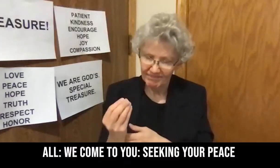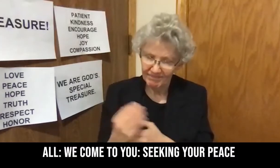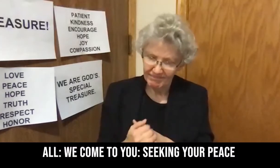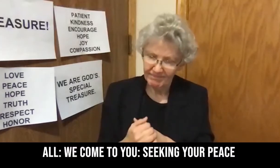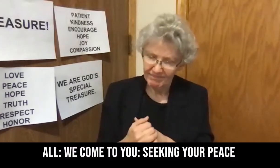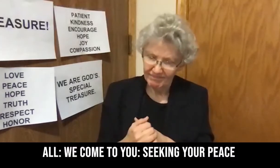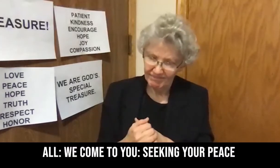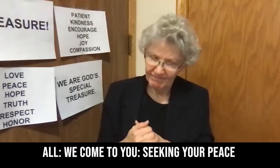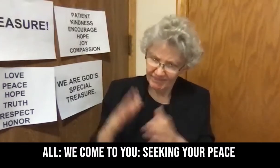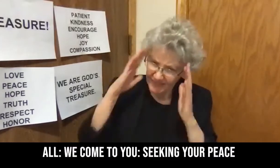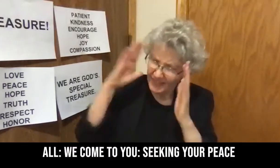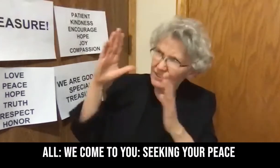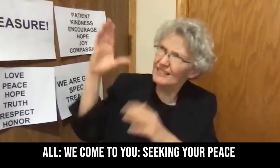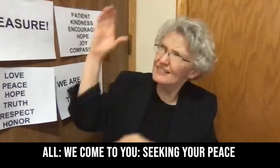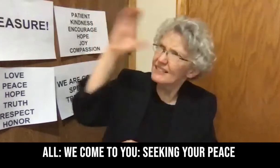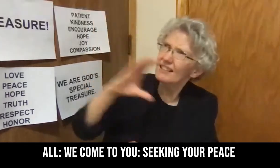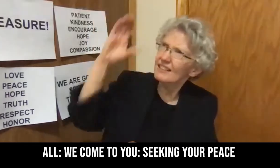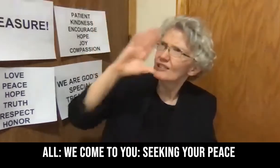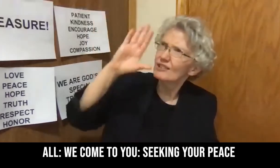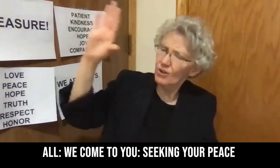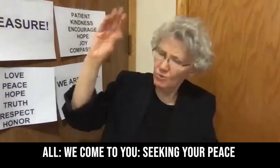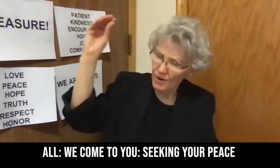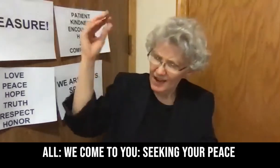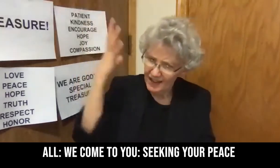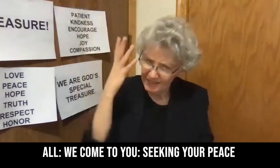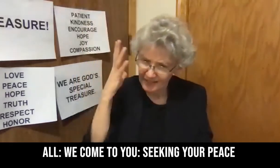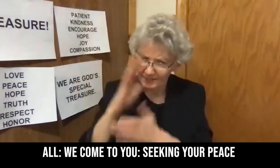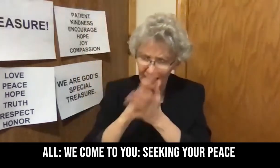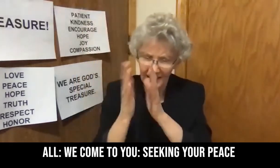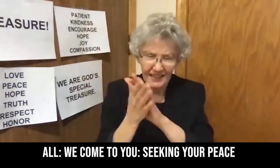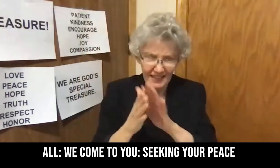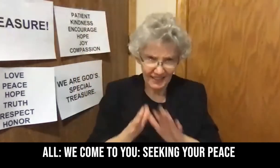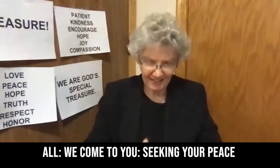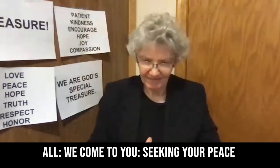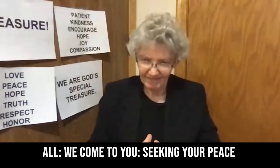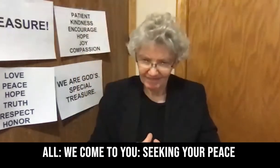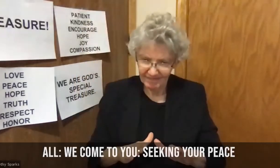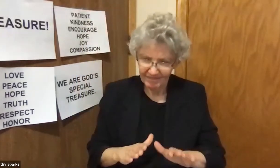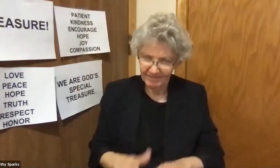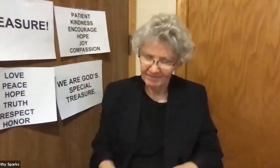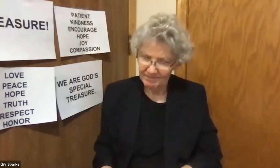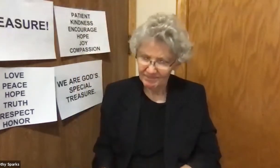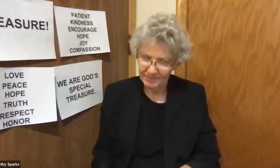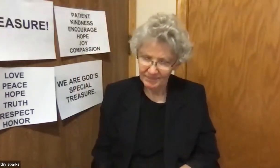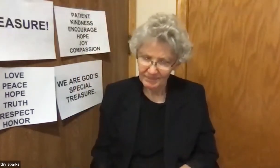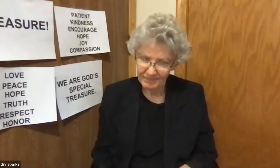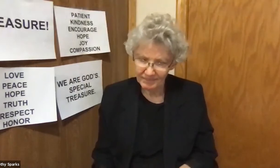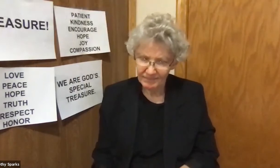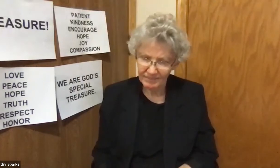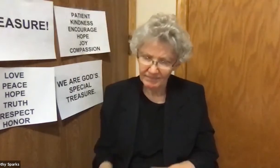Please follow along. We come to you seeking your peace.